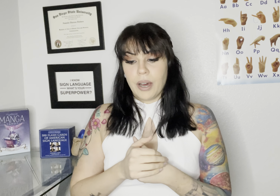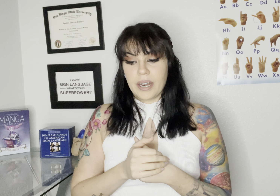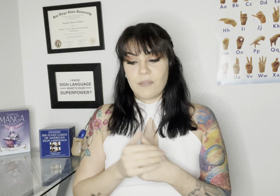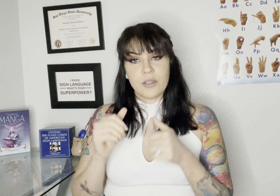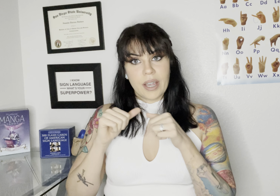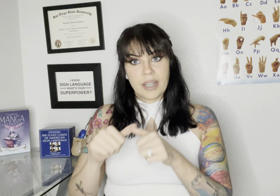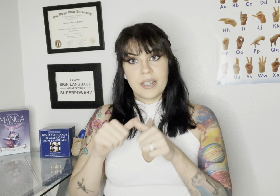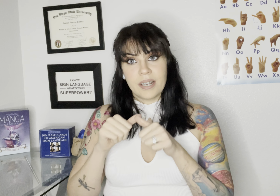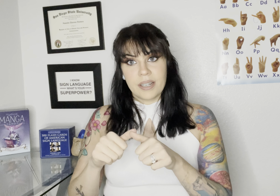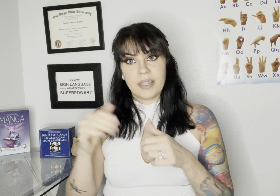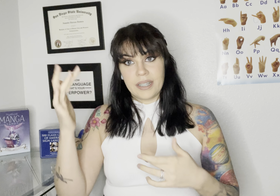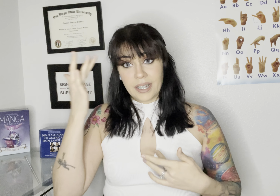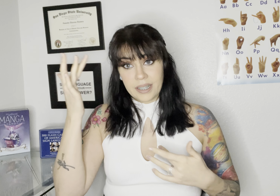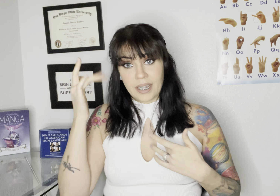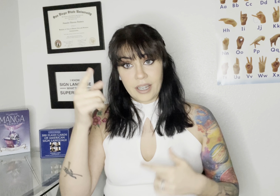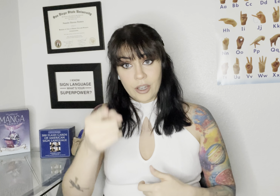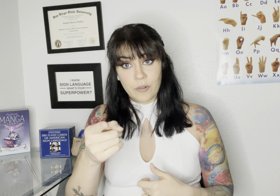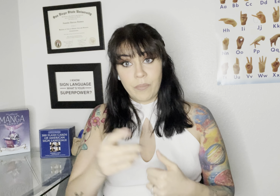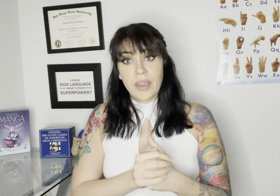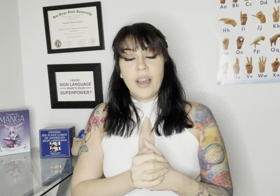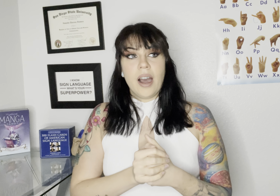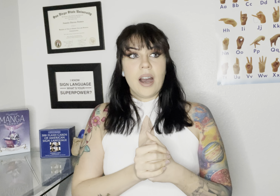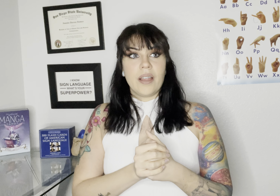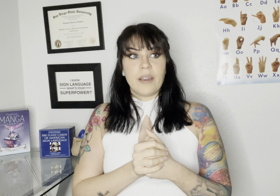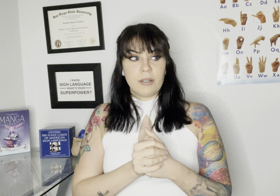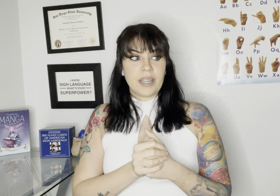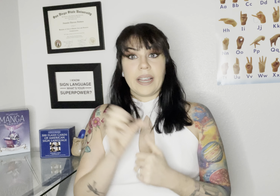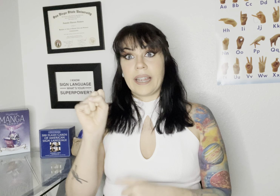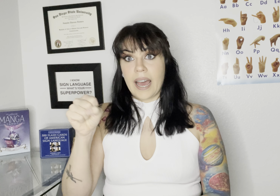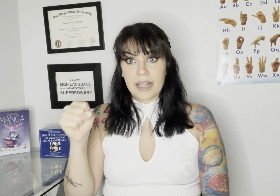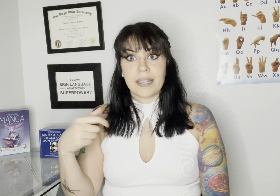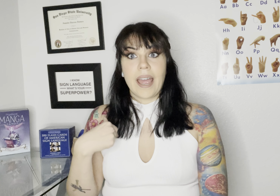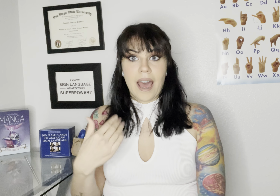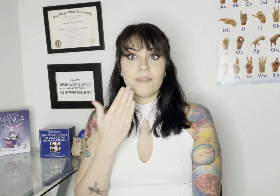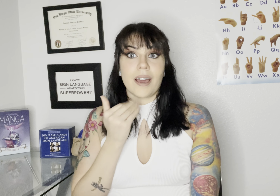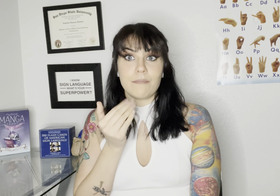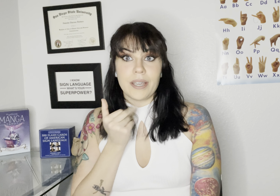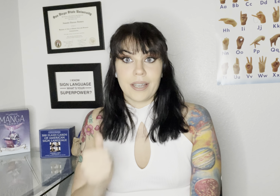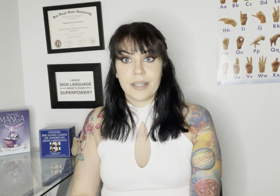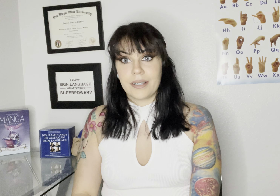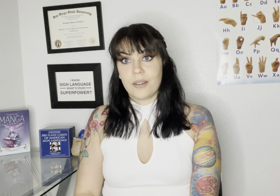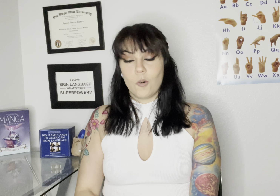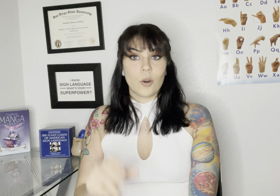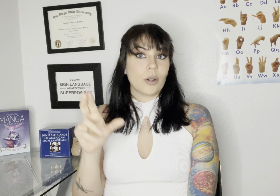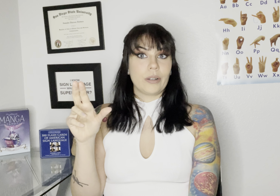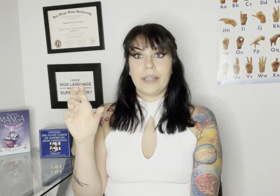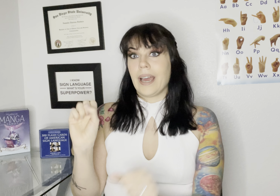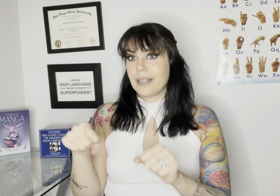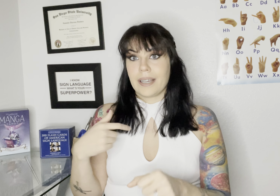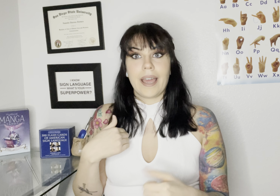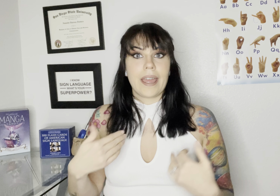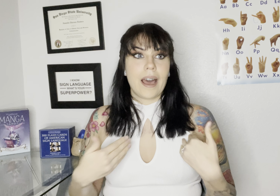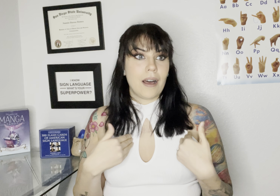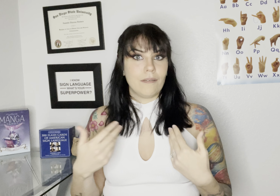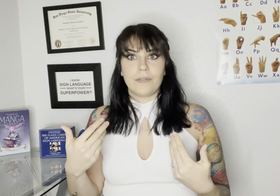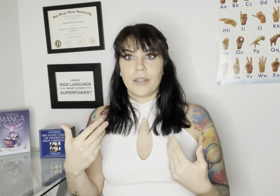if you say consistently sick you, they would say, yes, I have diabetes, or yes, I have, you